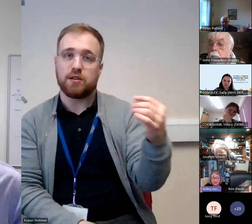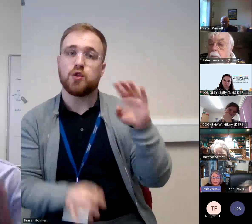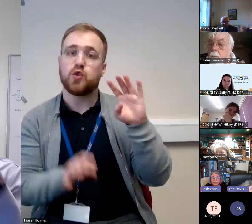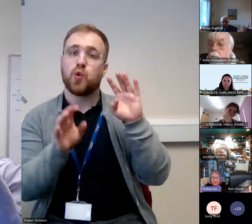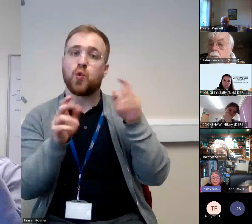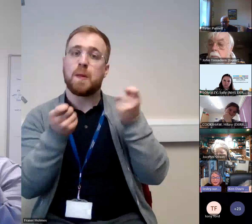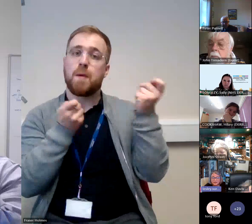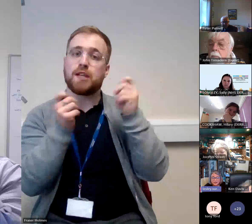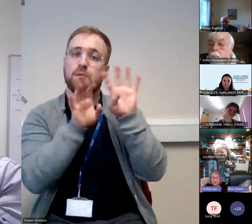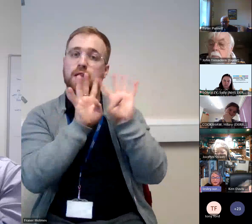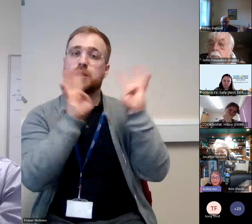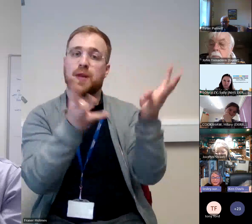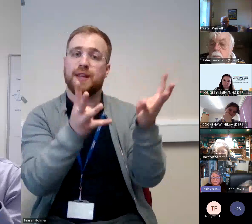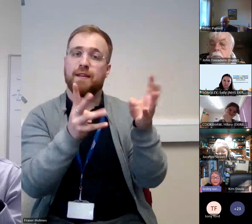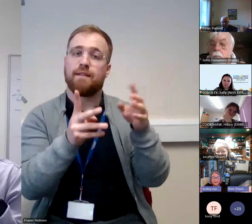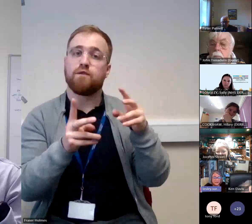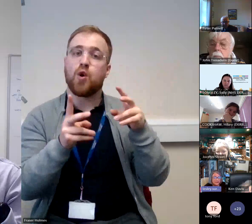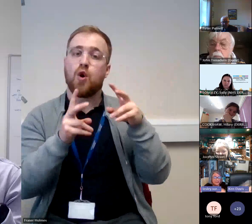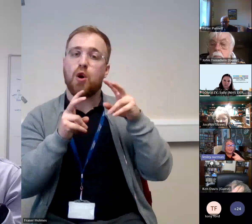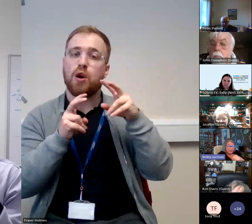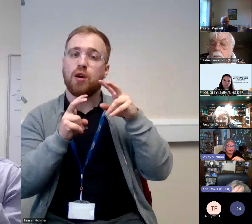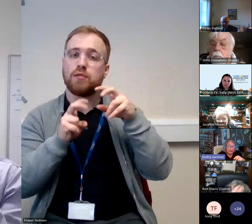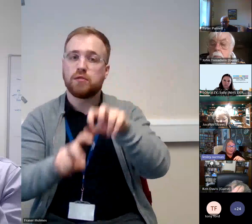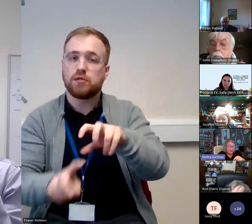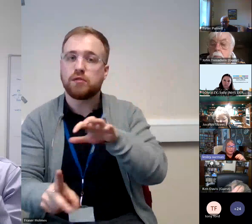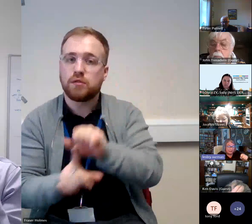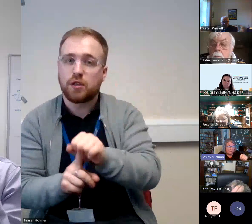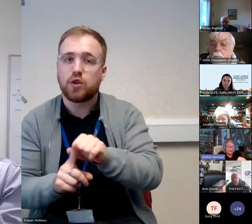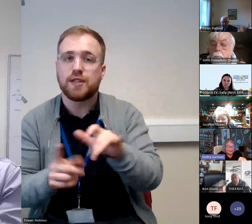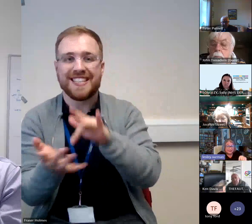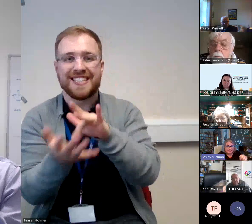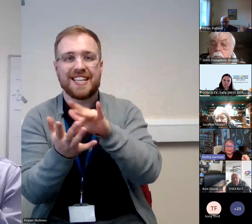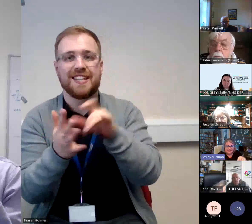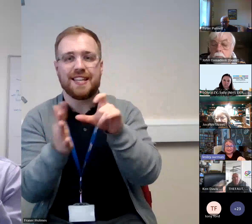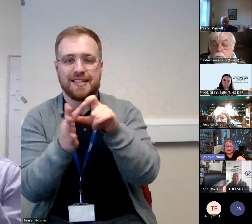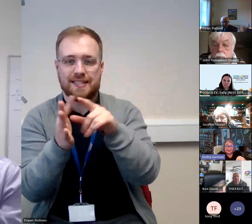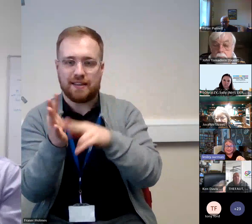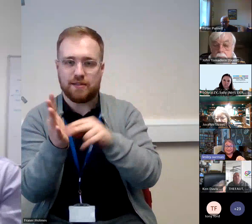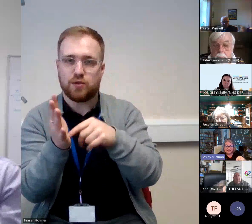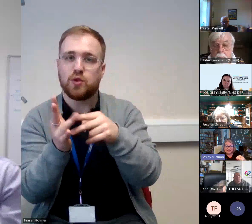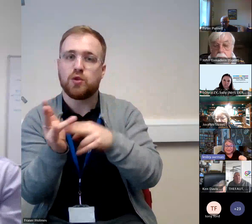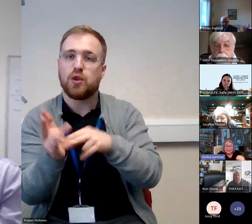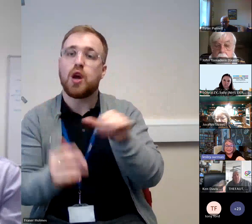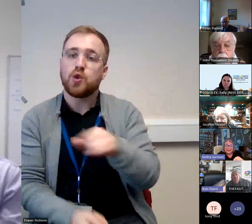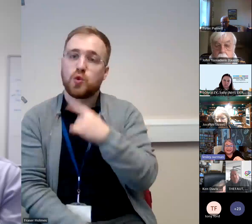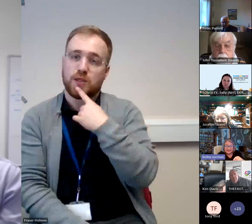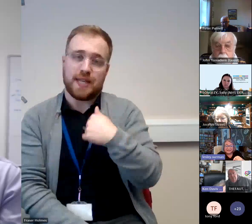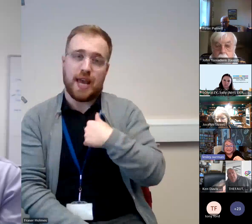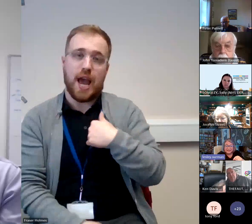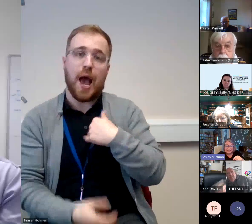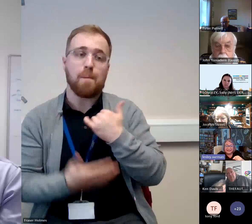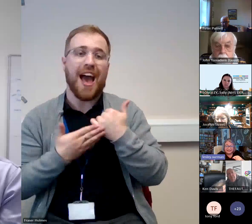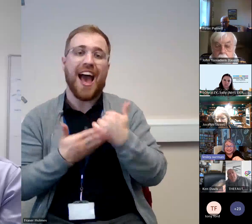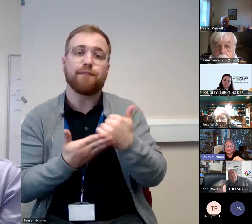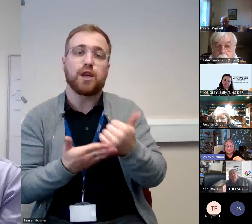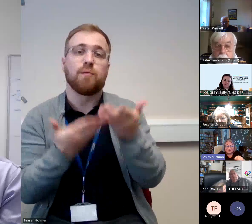committee for the Diagnostic Hub in Denton. Should say, perhaps, I'm Leslie Sermon. I'm an advocate for public voice